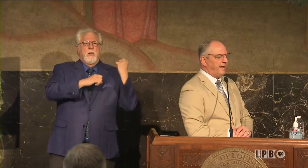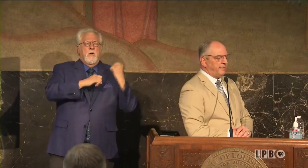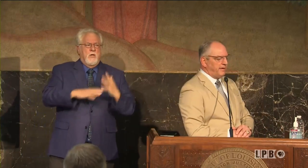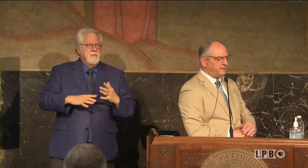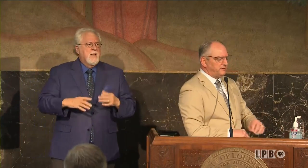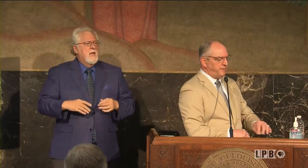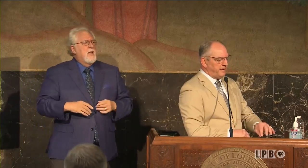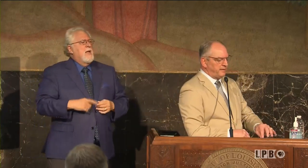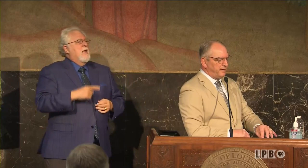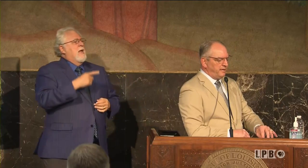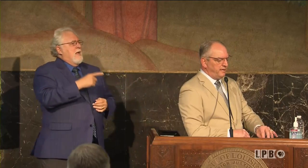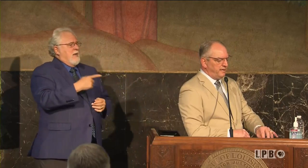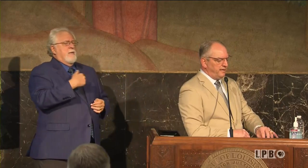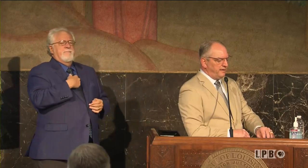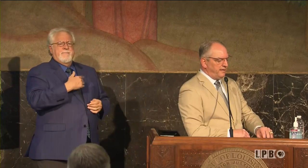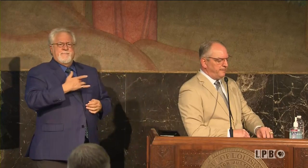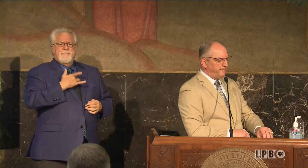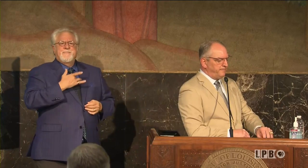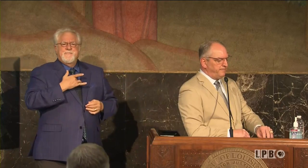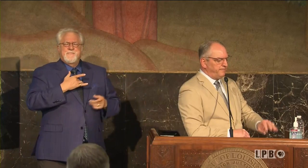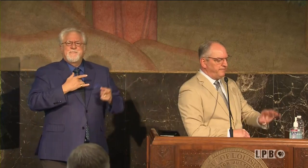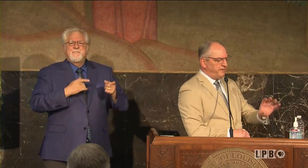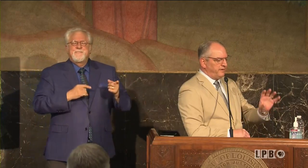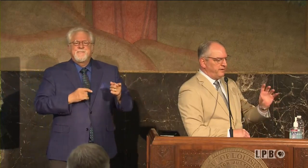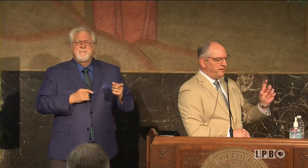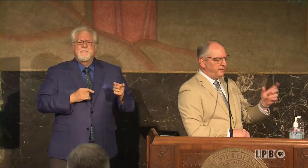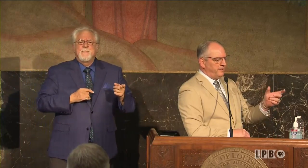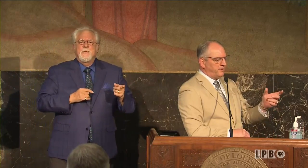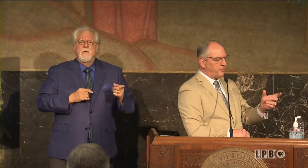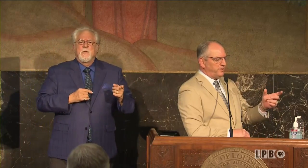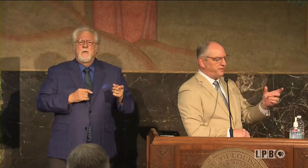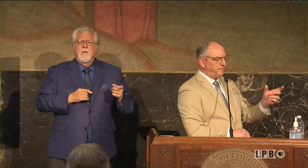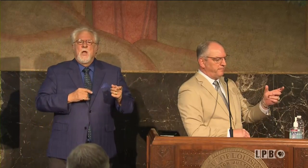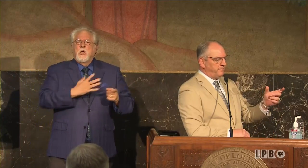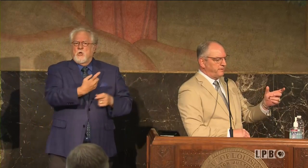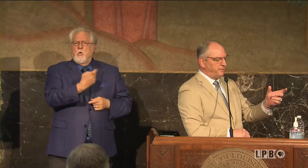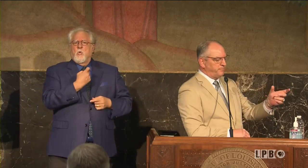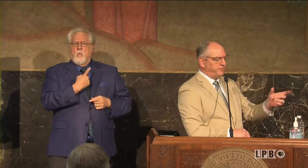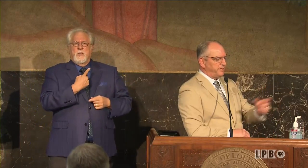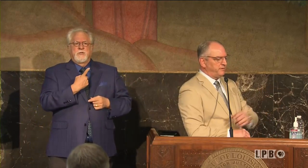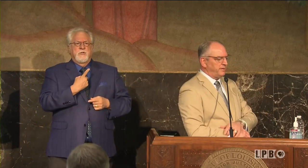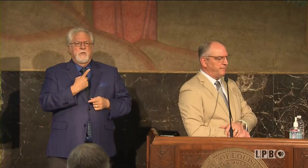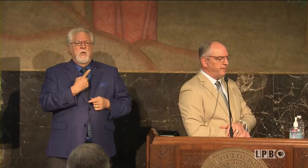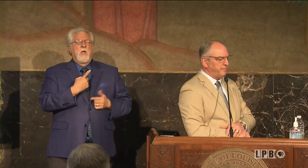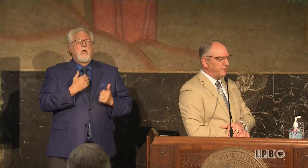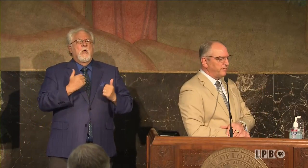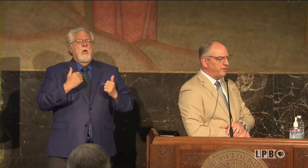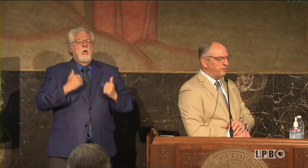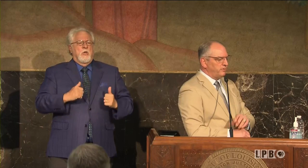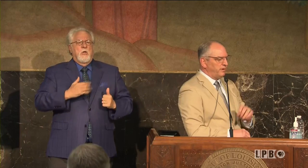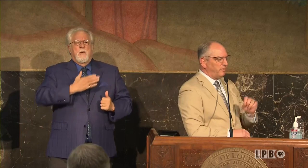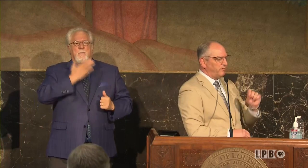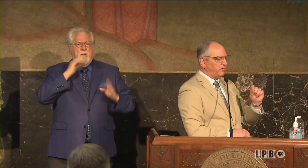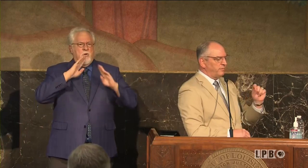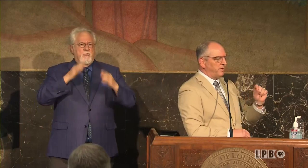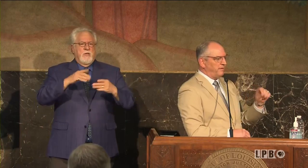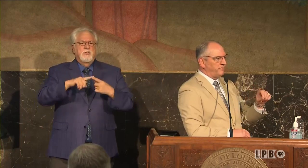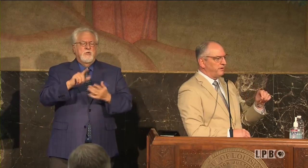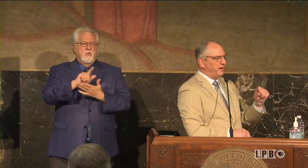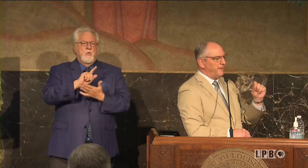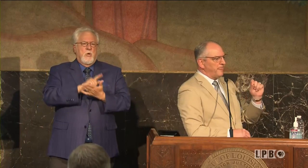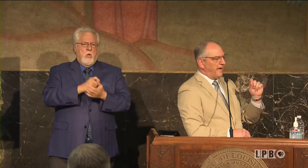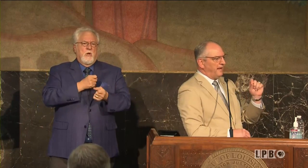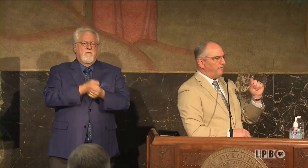and I suspect, and your question could potentially be better addressed to a law enforcement